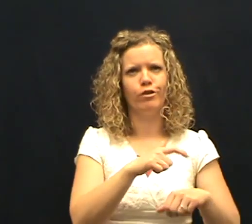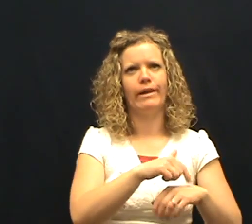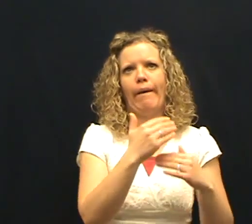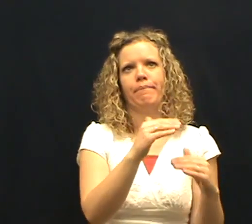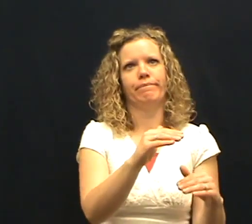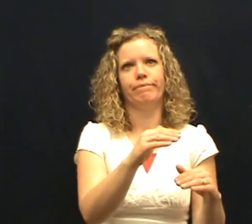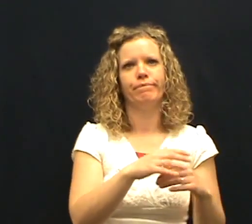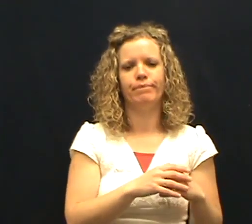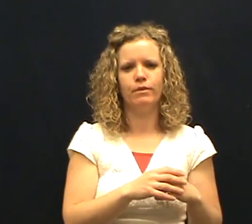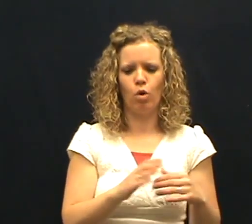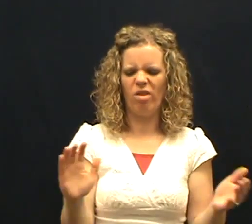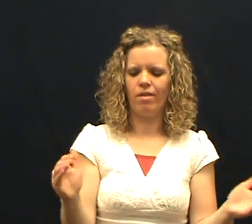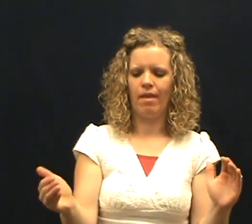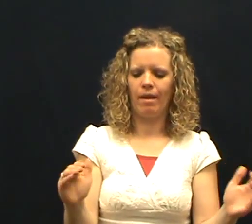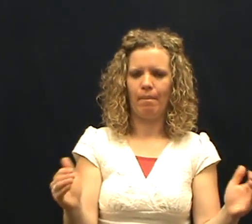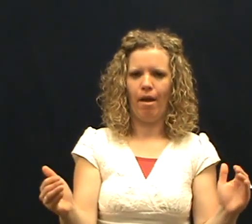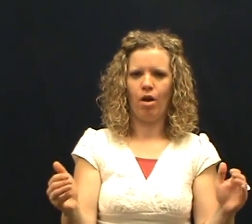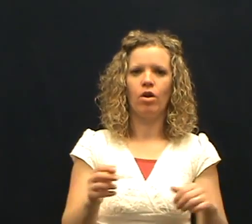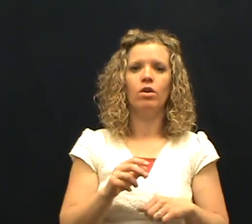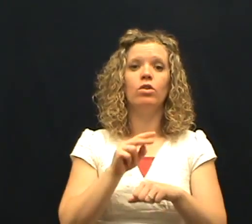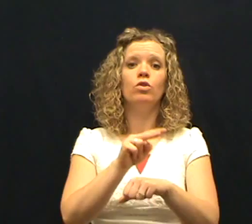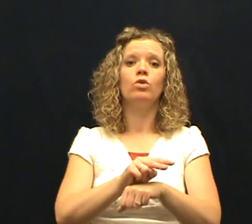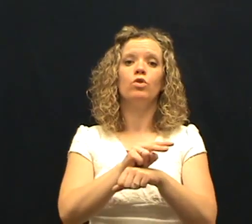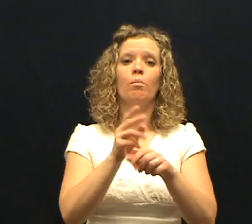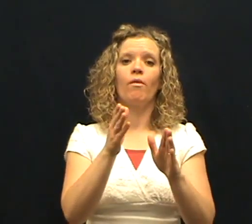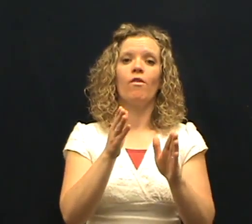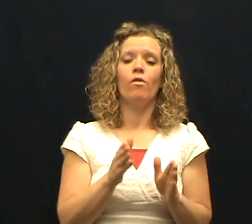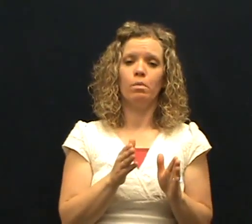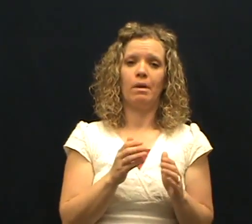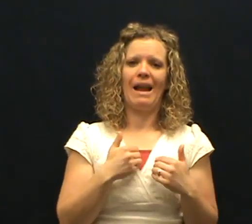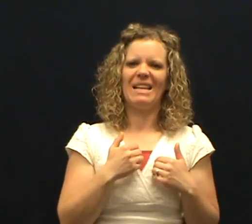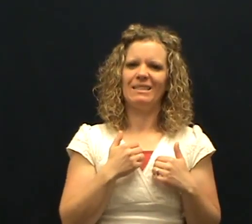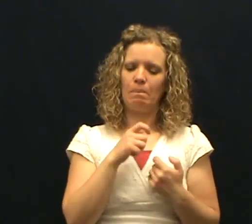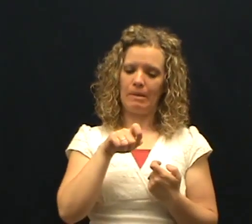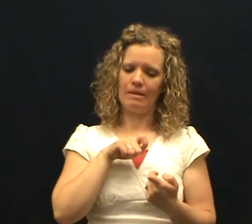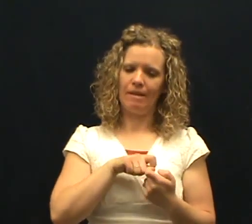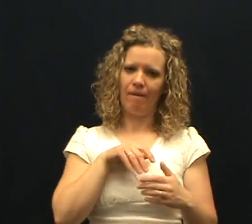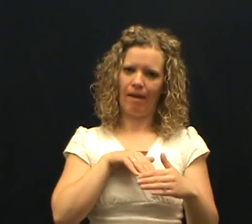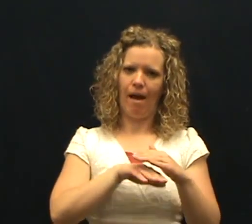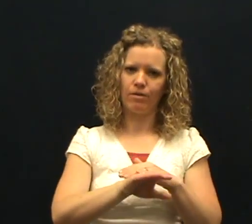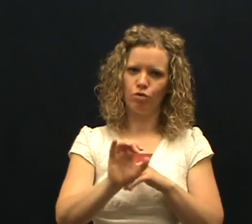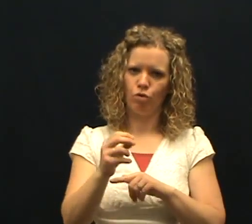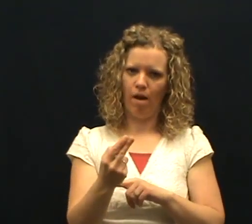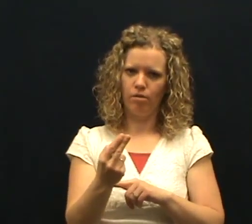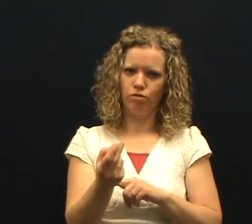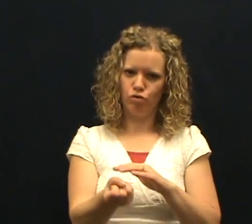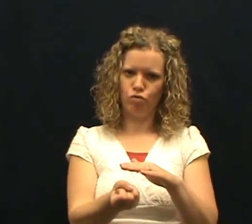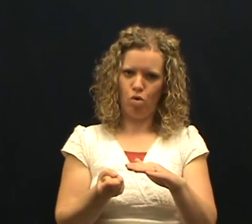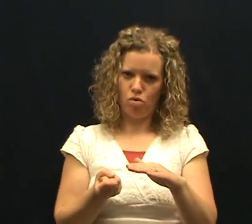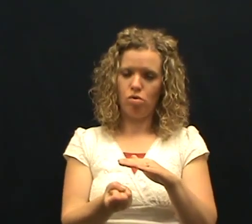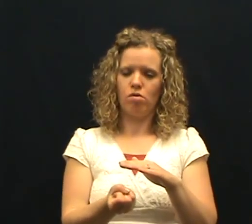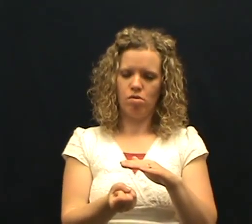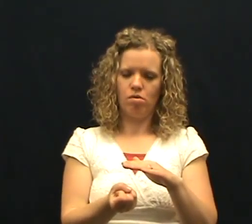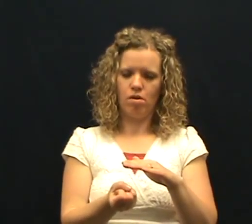so a supervisor restricts access to the cash drawer and also can do an